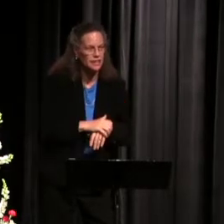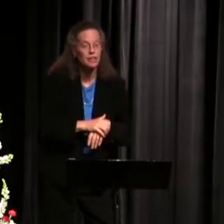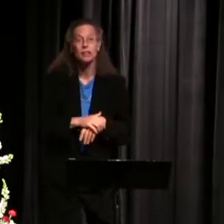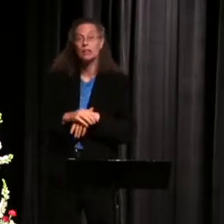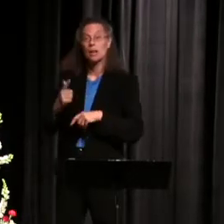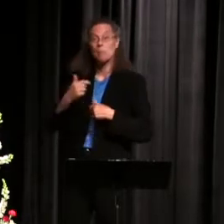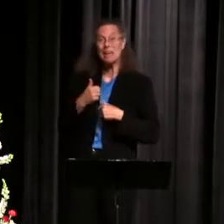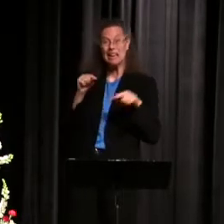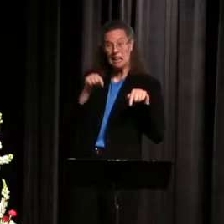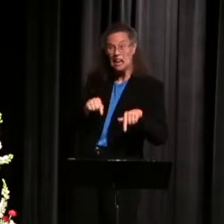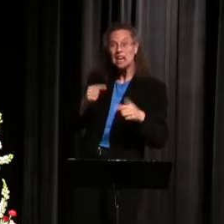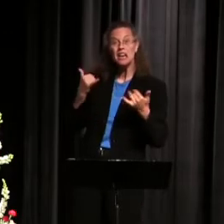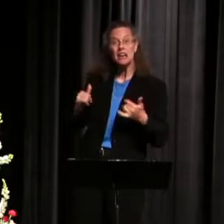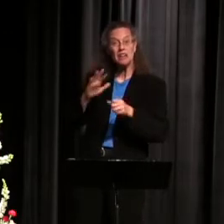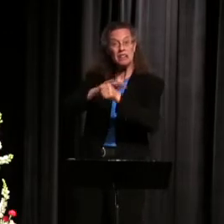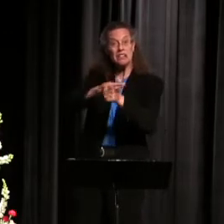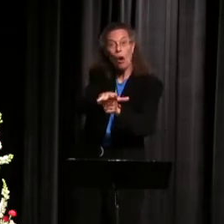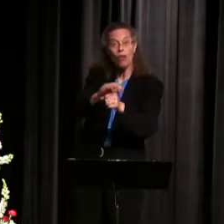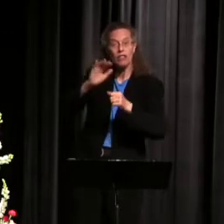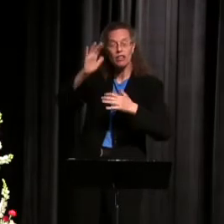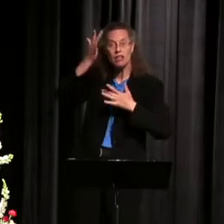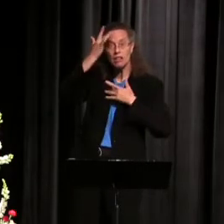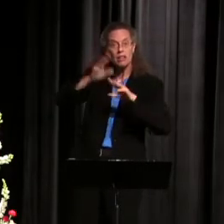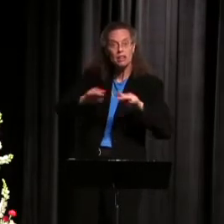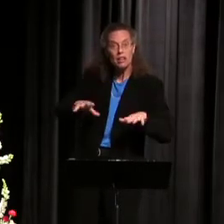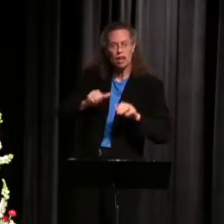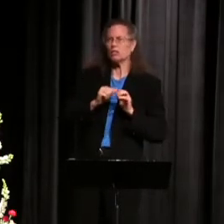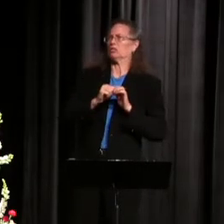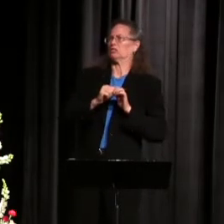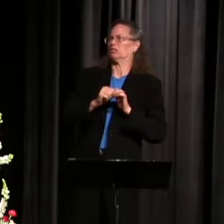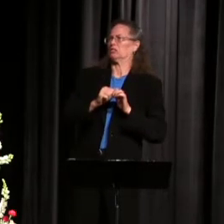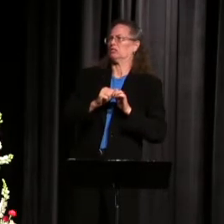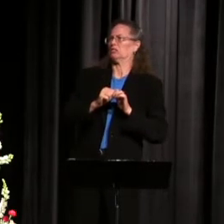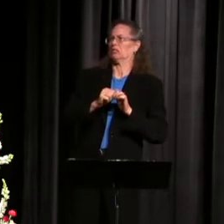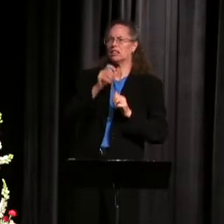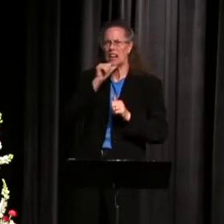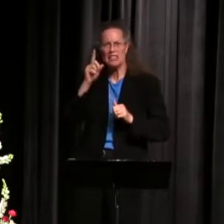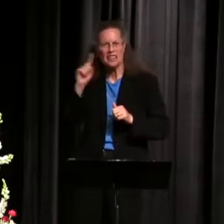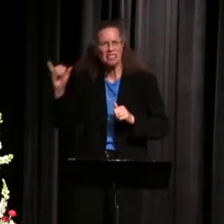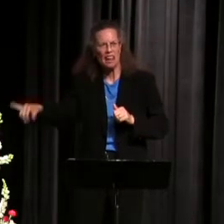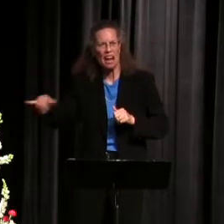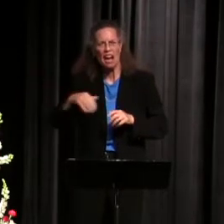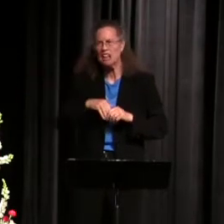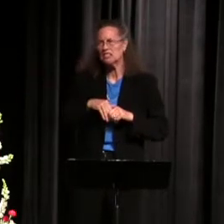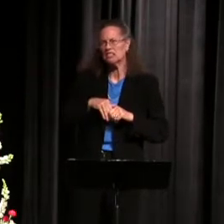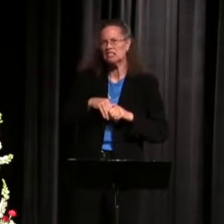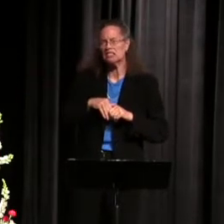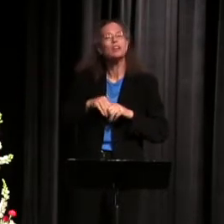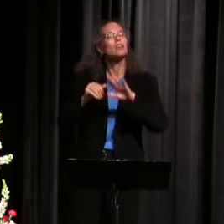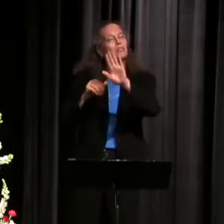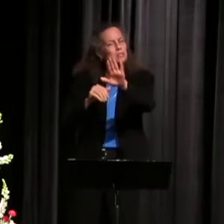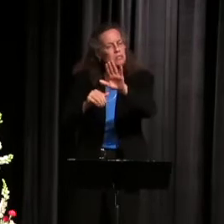meant, but they're right. And the same holds true for life. So don't wait.